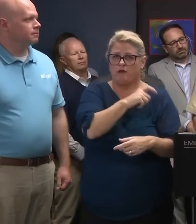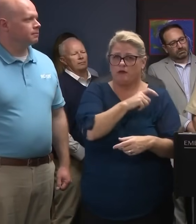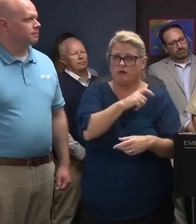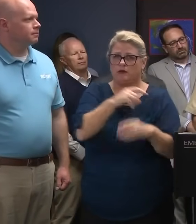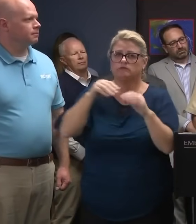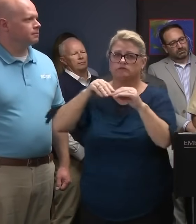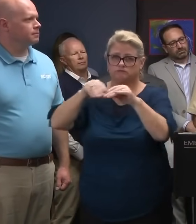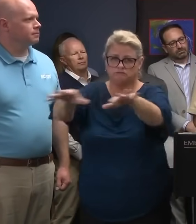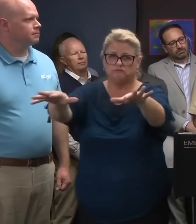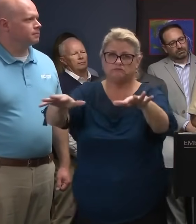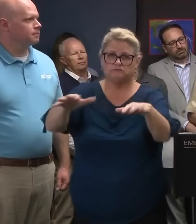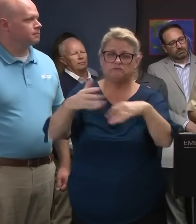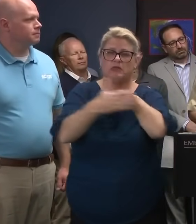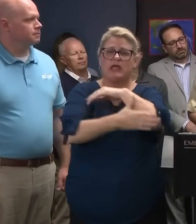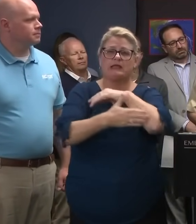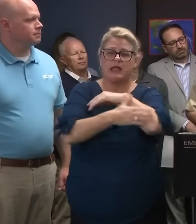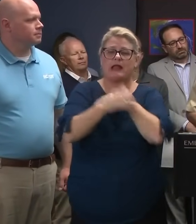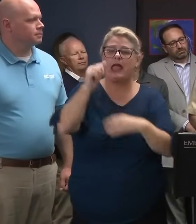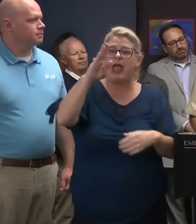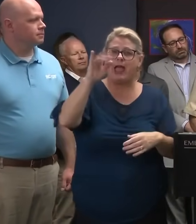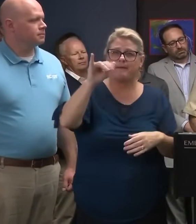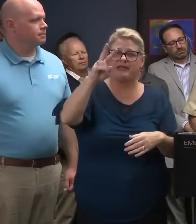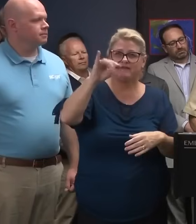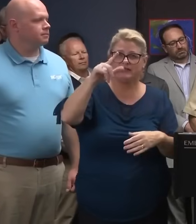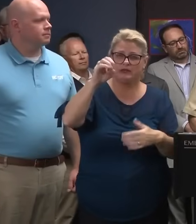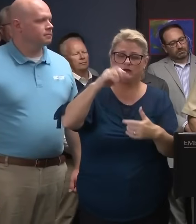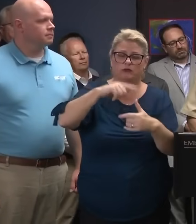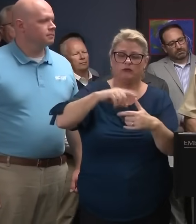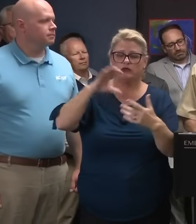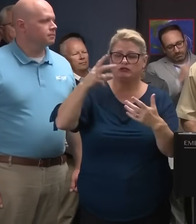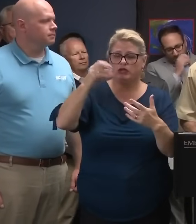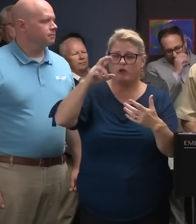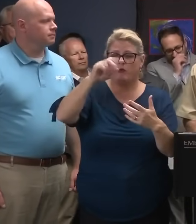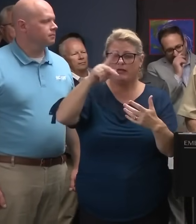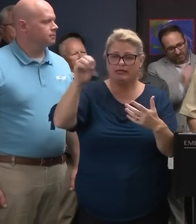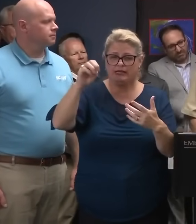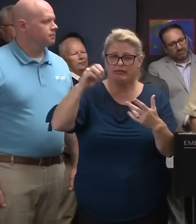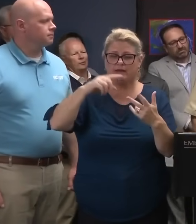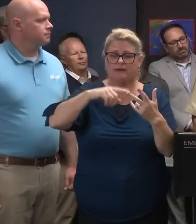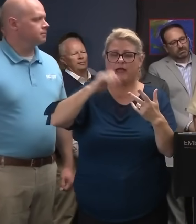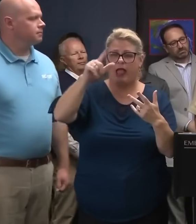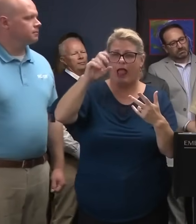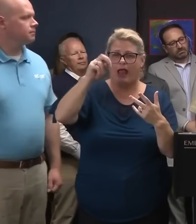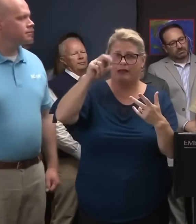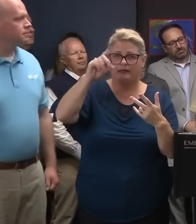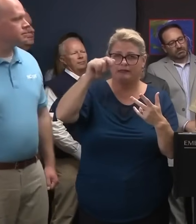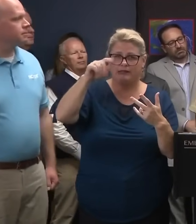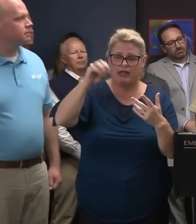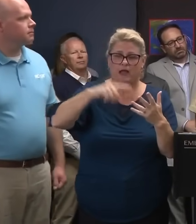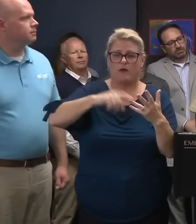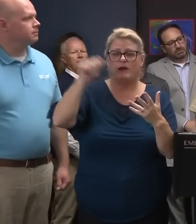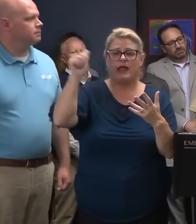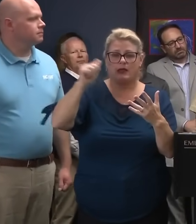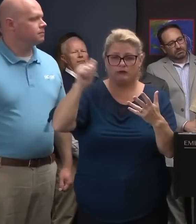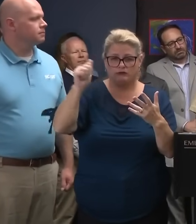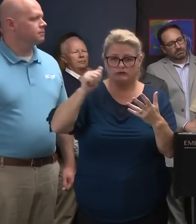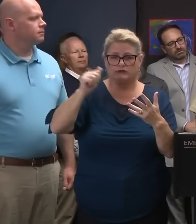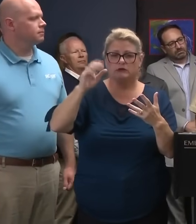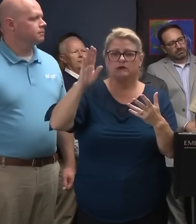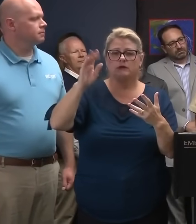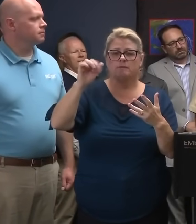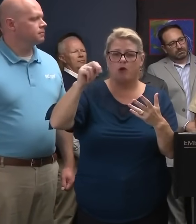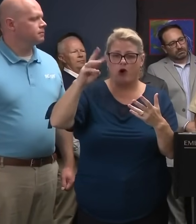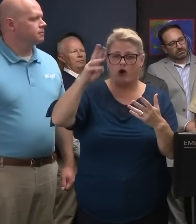involve the counties of Abbeville County, Cherokee County, Allendale County, Anderson County, Barnwell